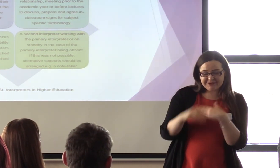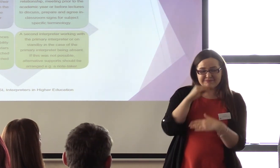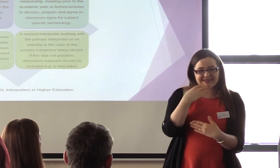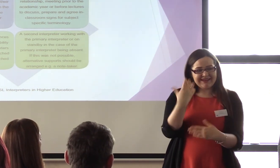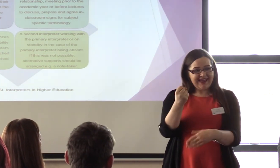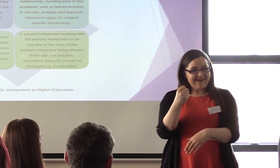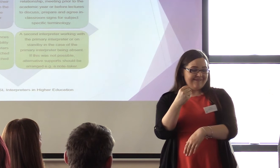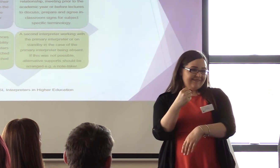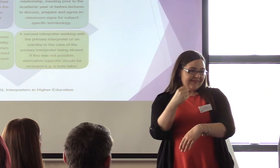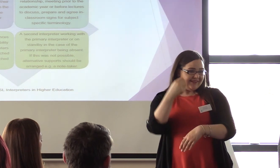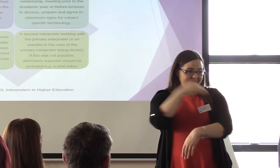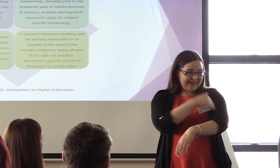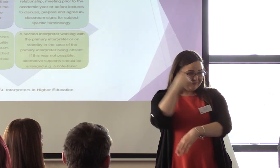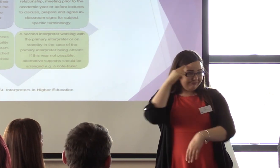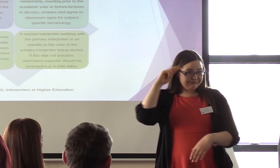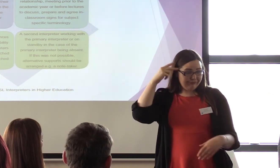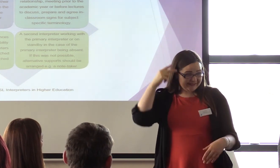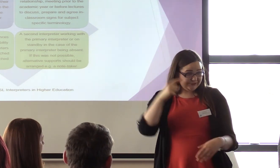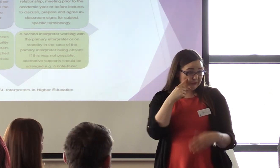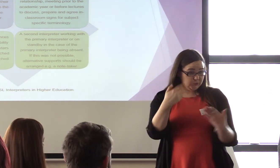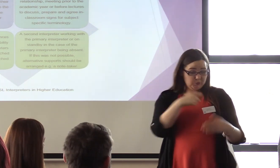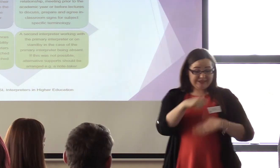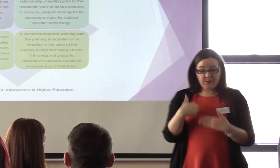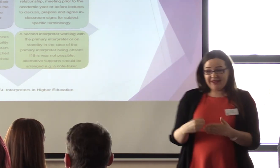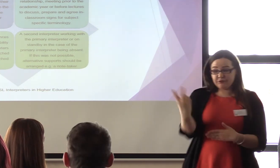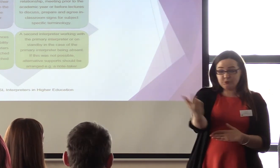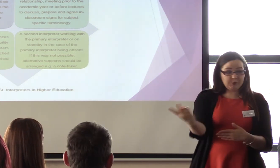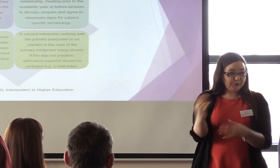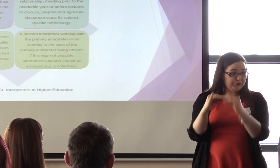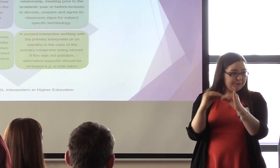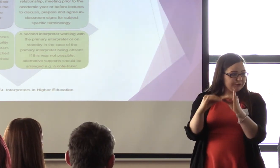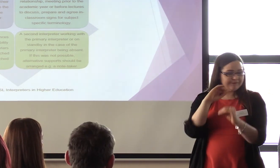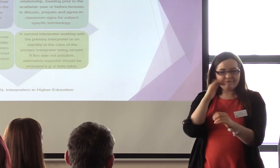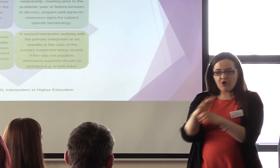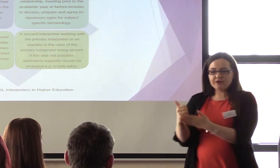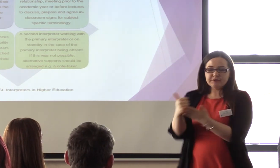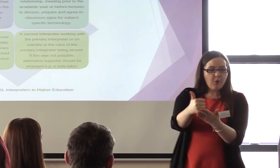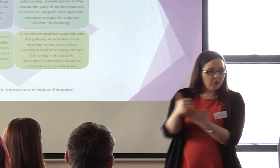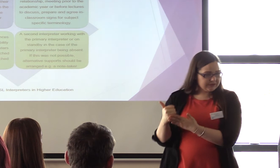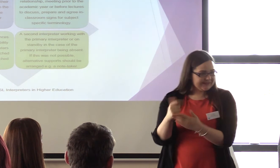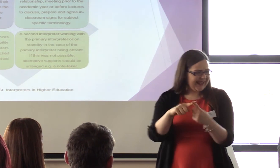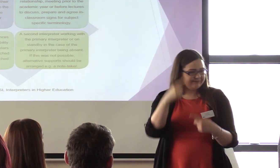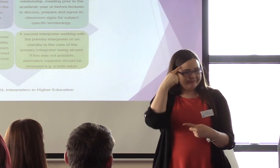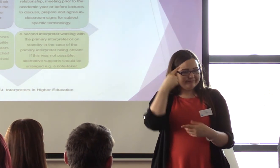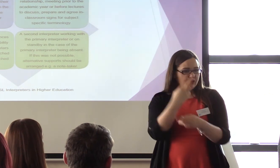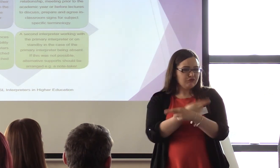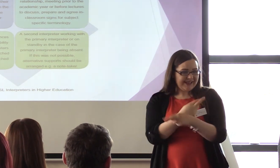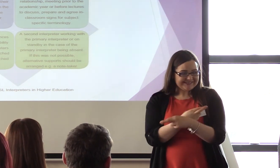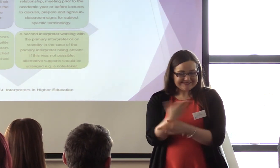If you're using just one interpreter all day long, the processing, I suppose, kind of ability needed for a full